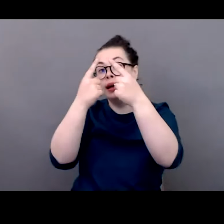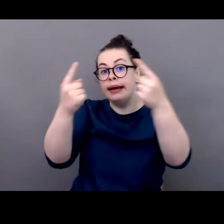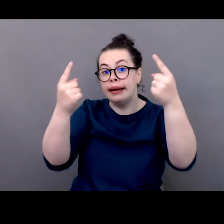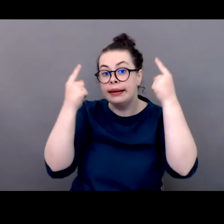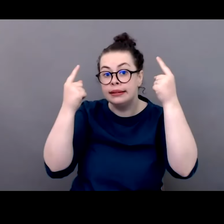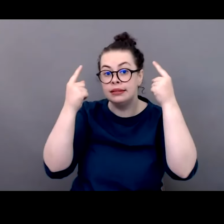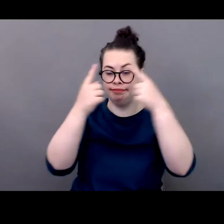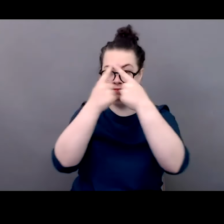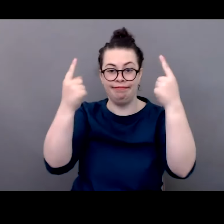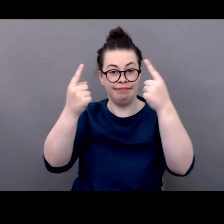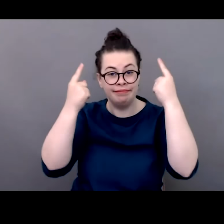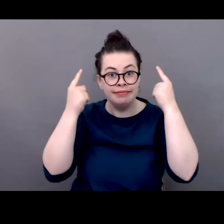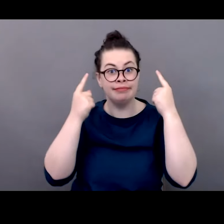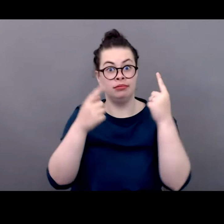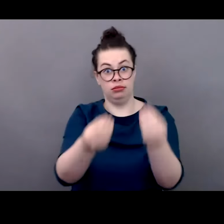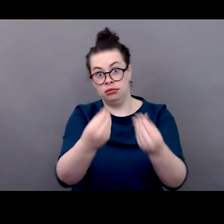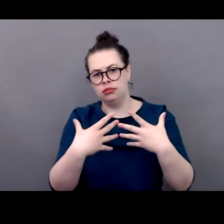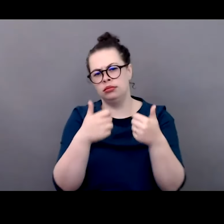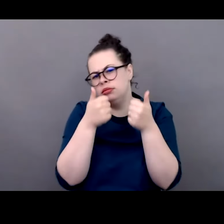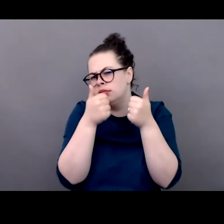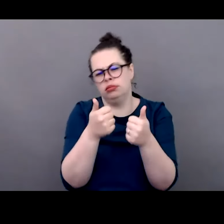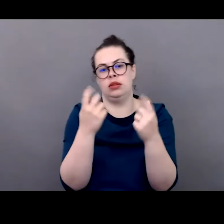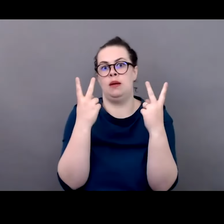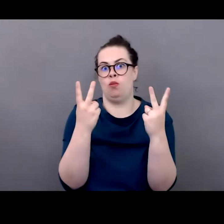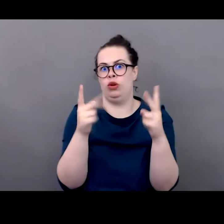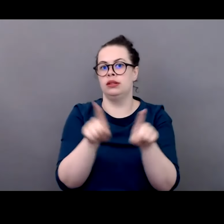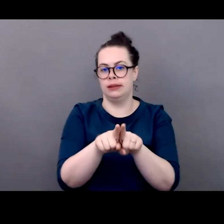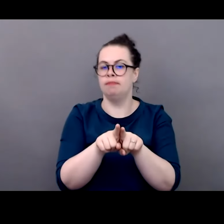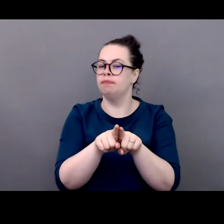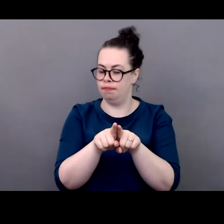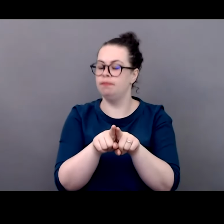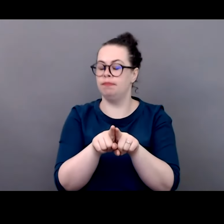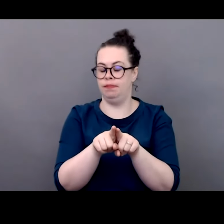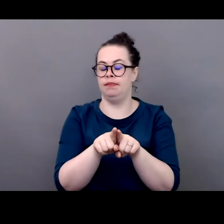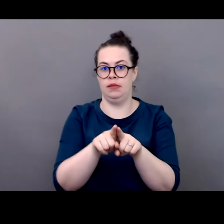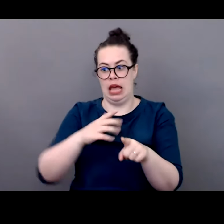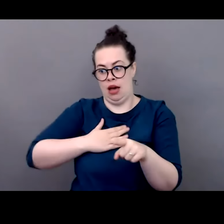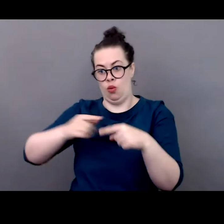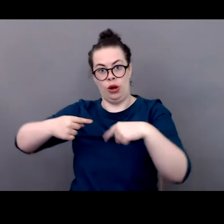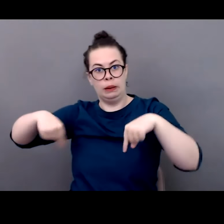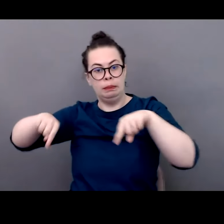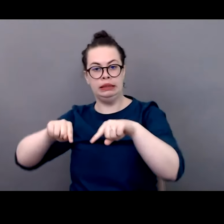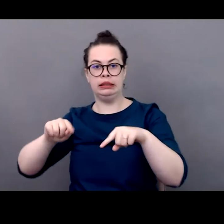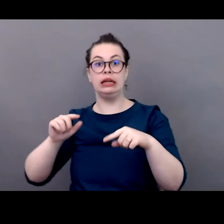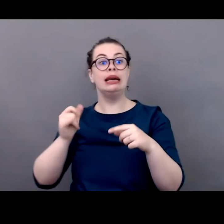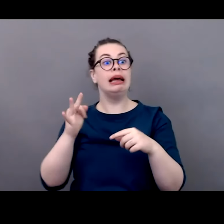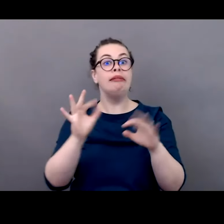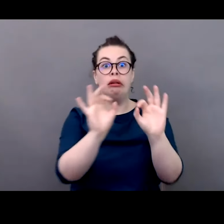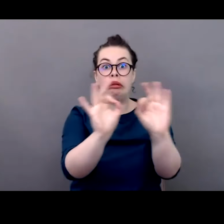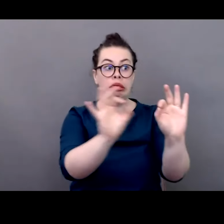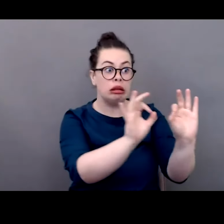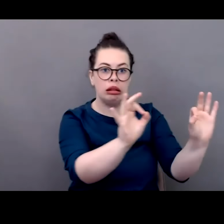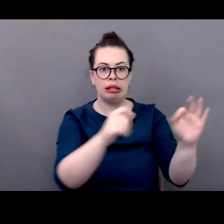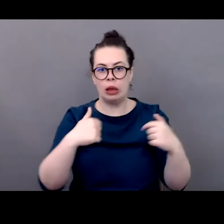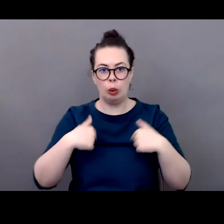academics. So that is of crucial importance for the members of the committee to prepare